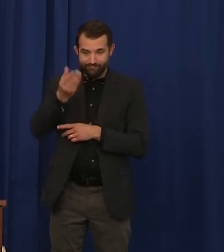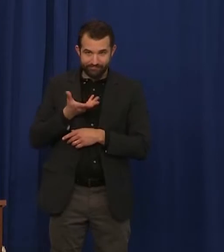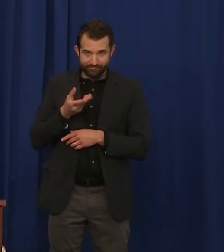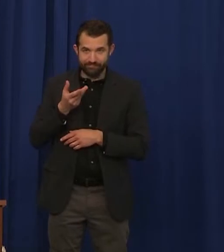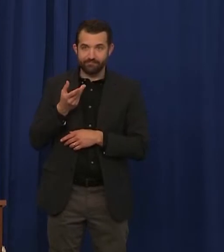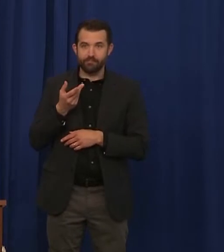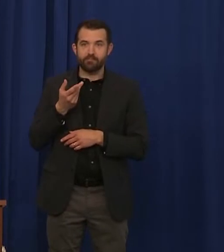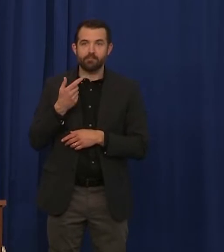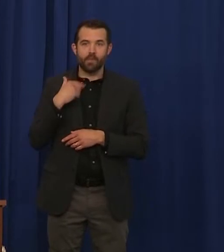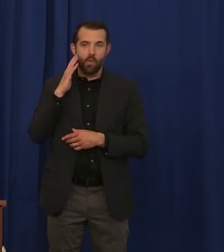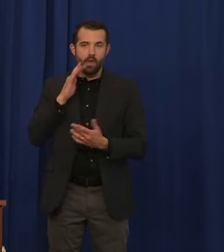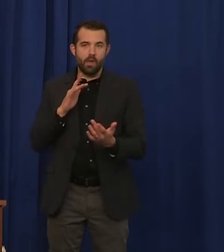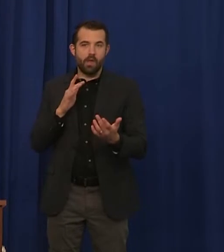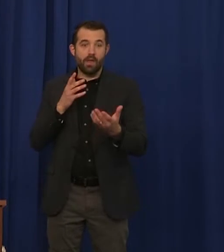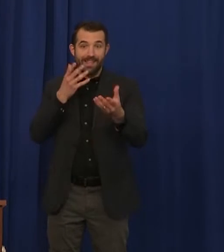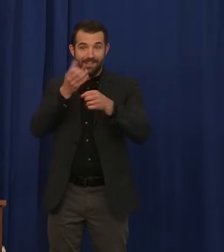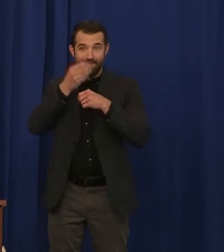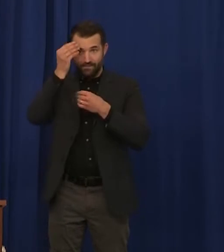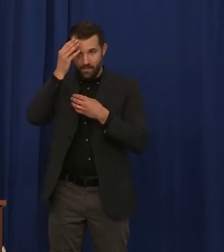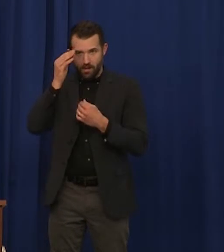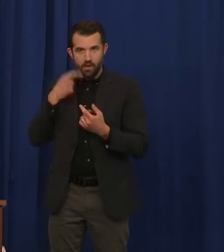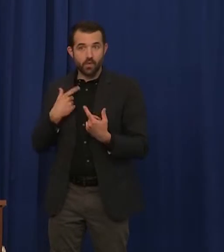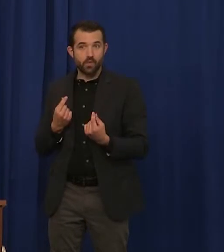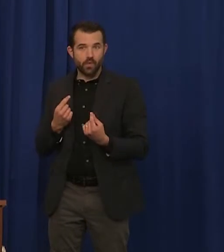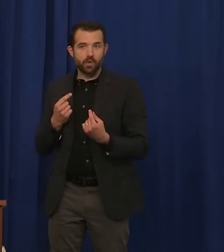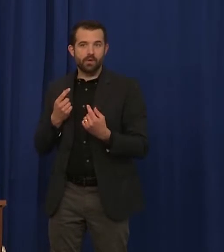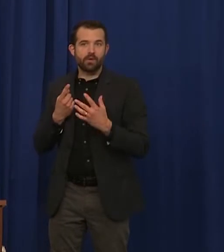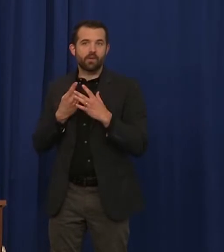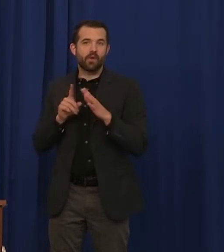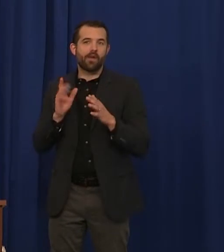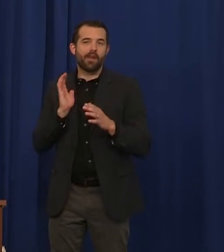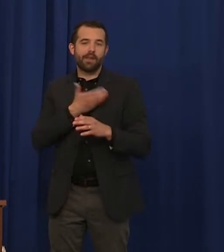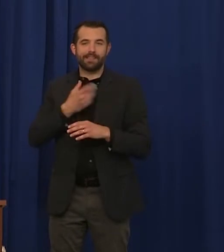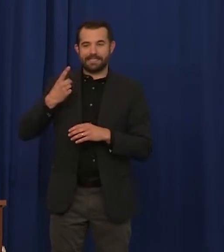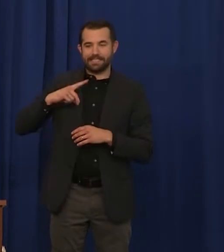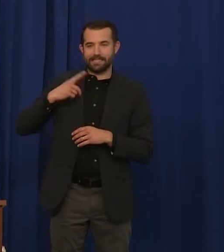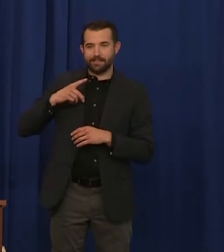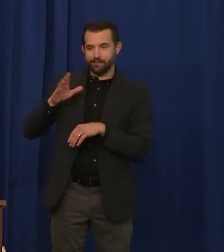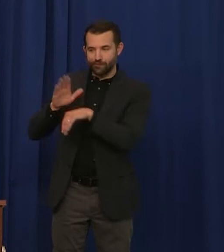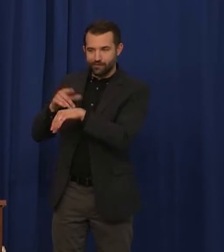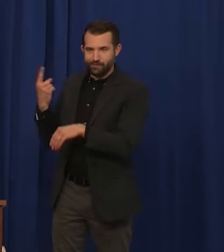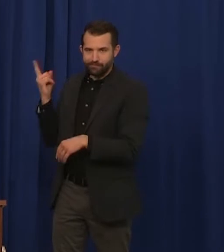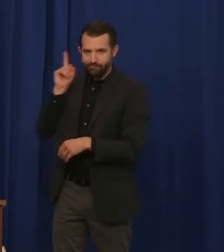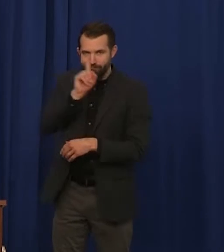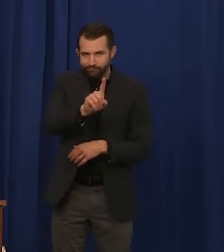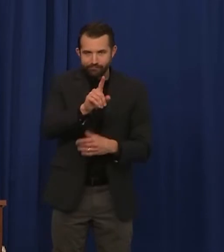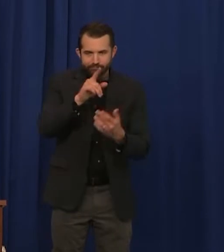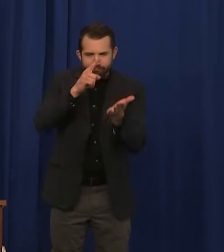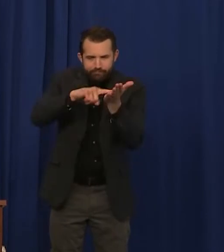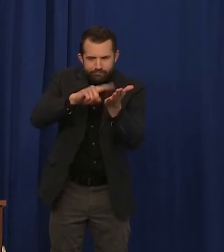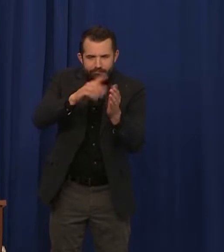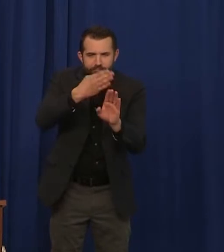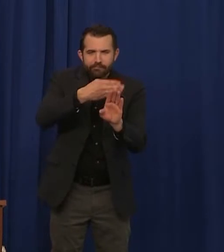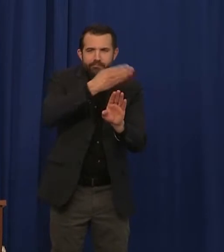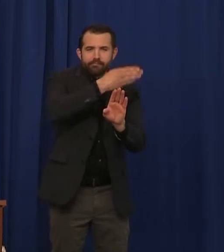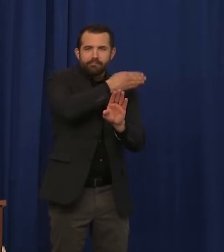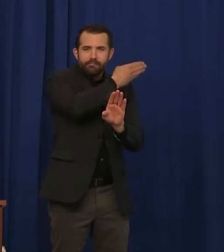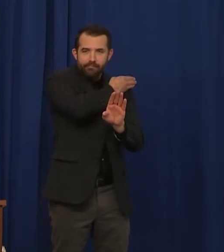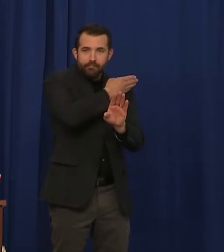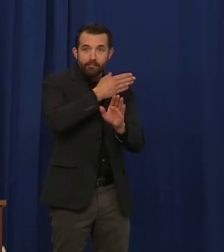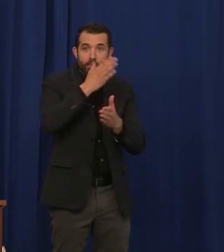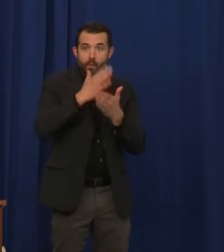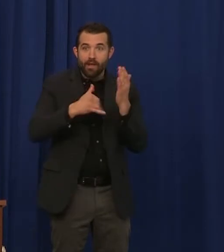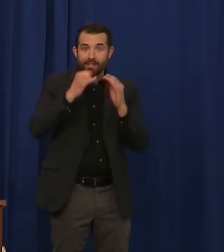for every positive case. As part of the contact tracing exercise, we instruct the probable case to let us know